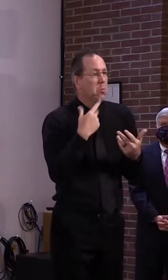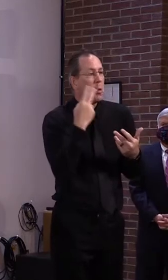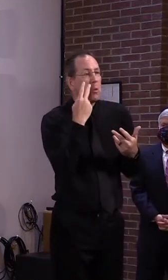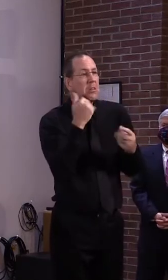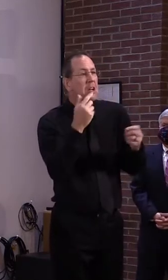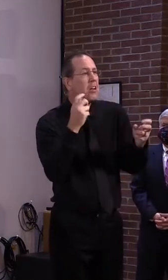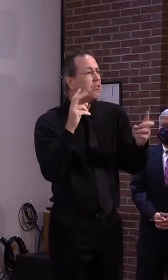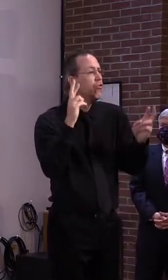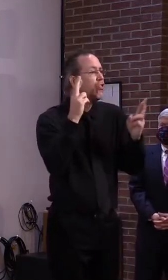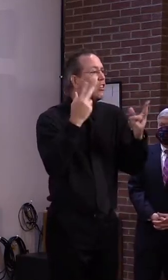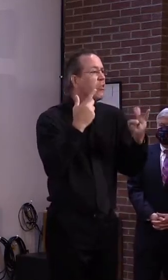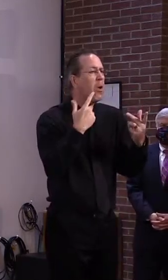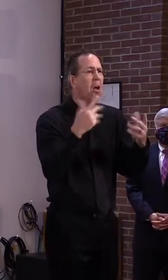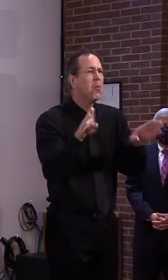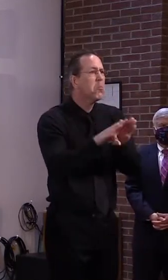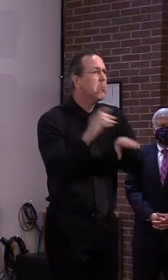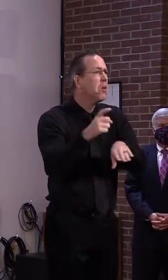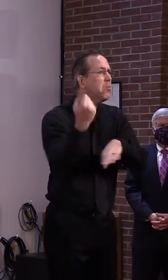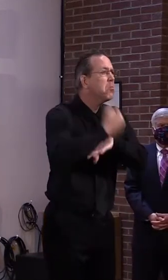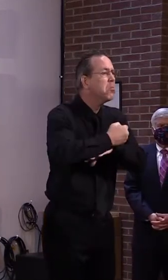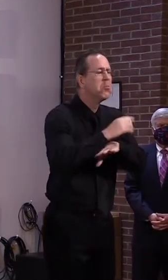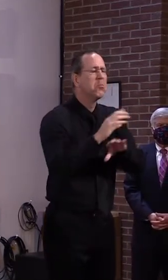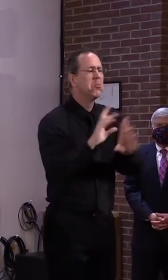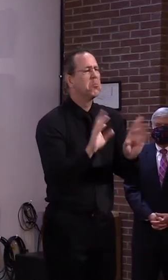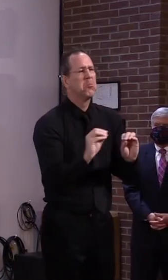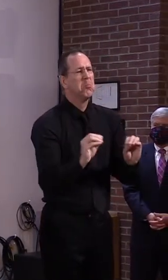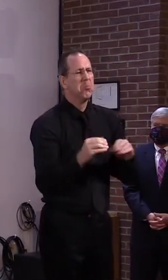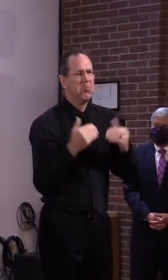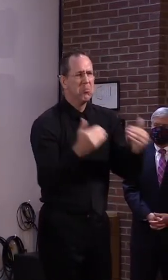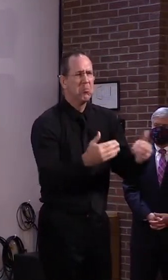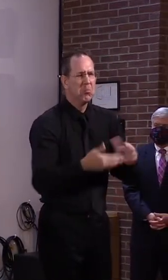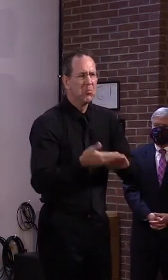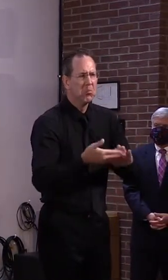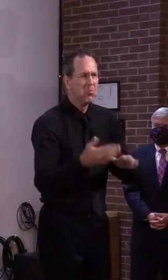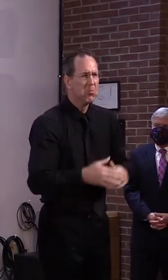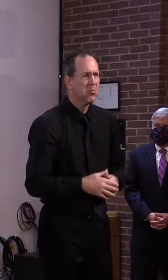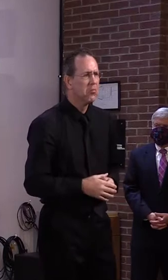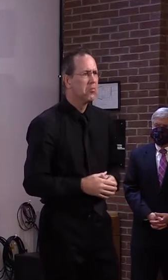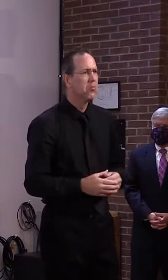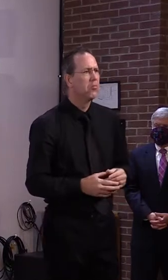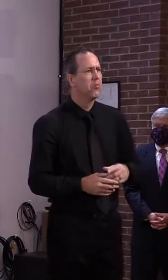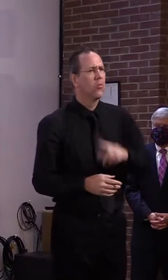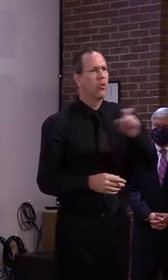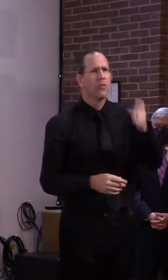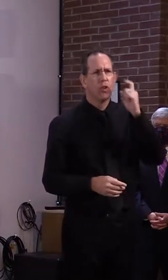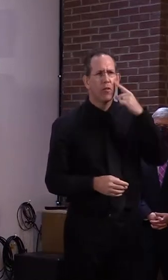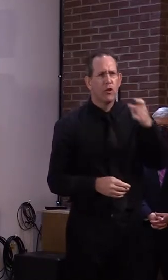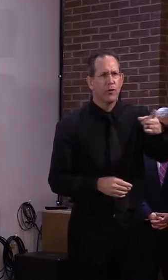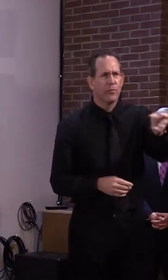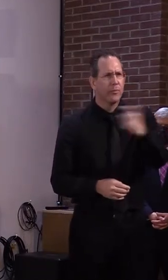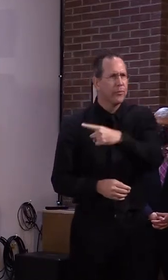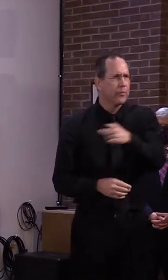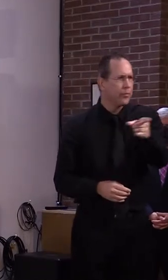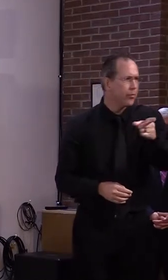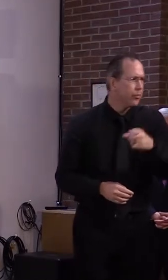Just one last question for the governor. League of Cities and Towns has brought